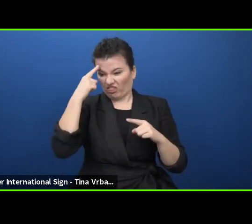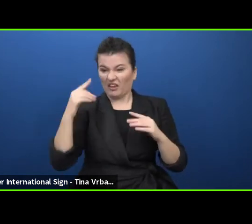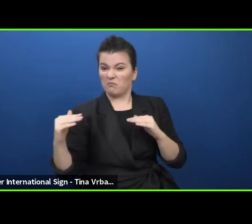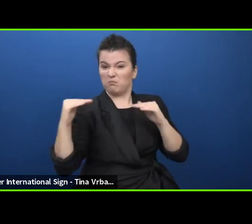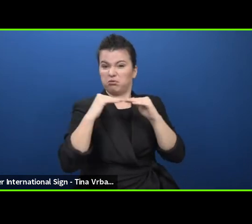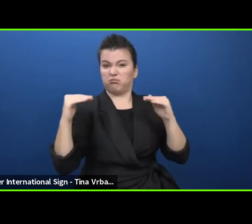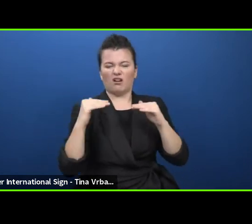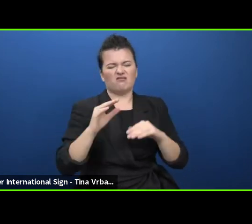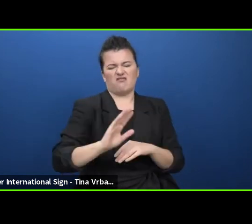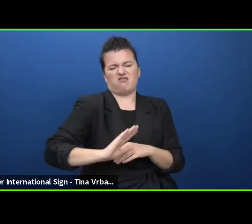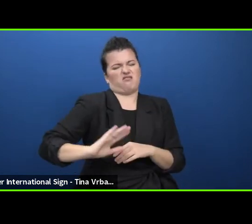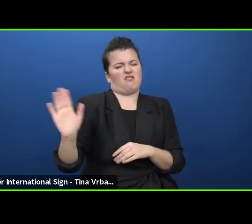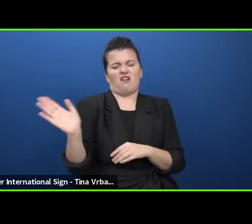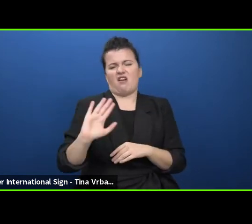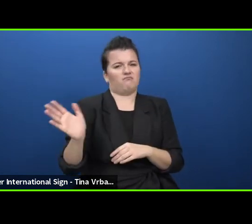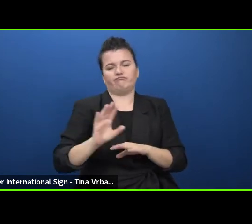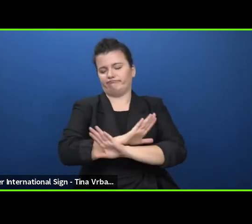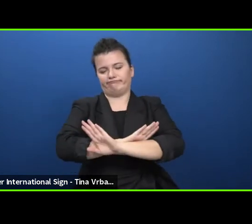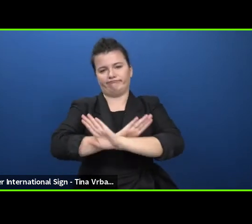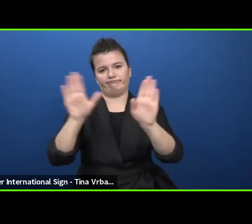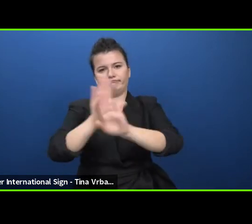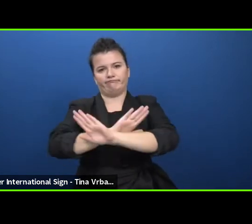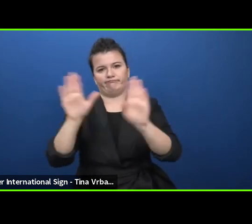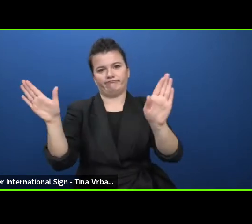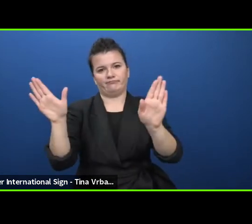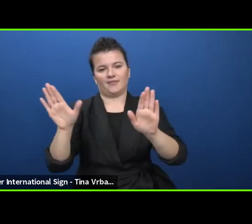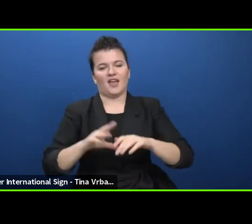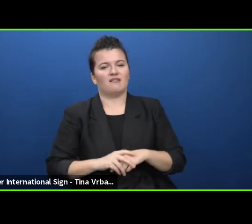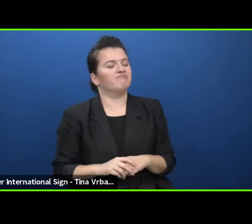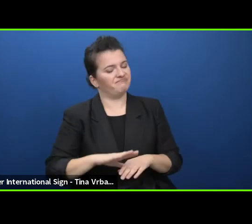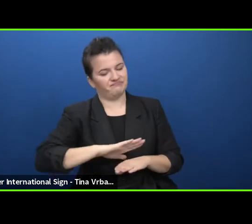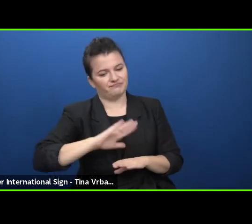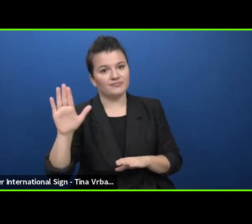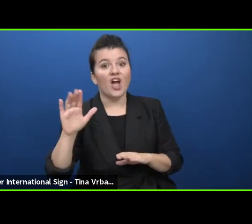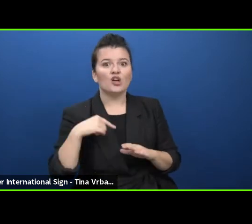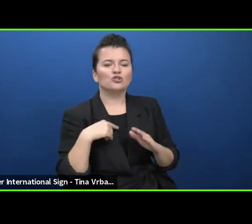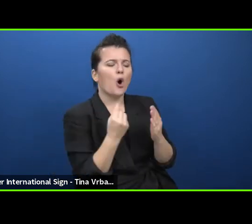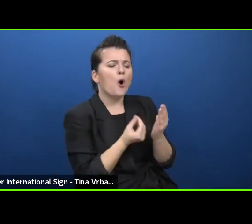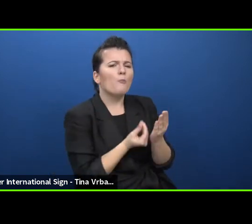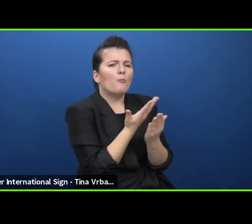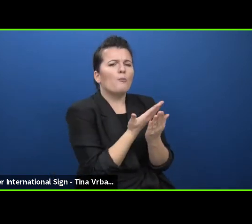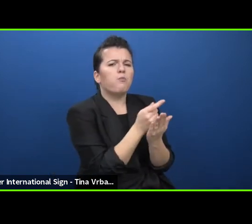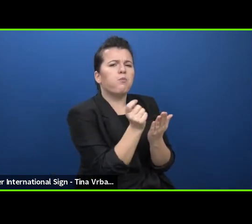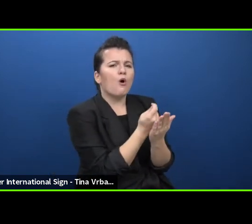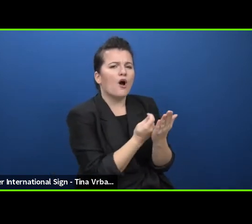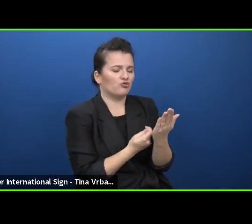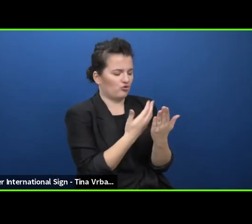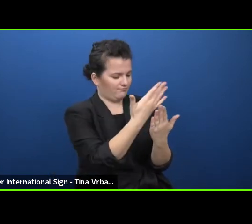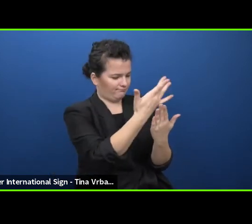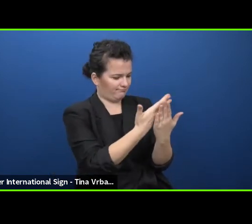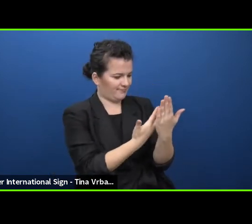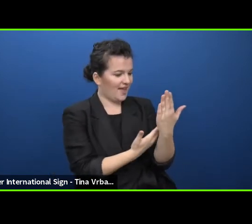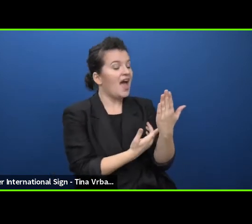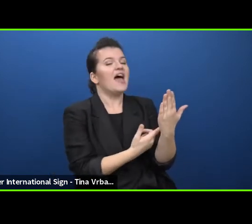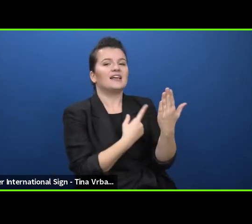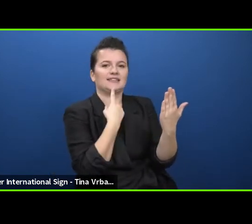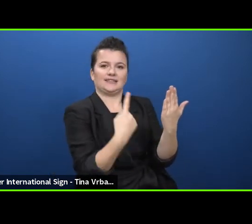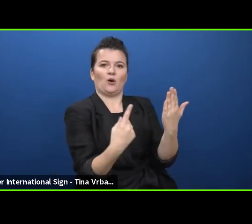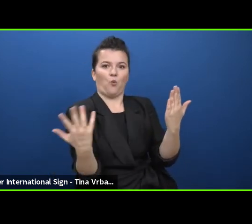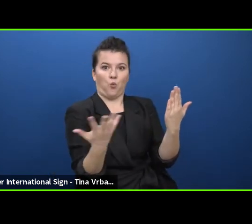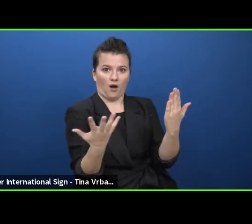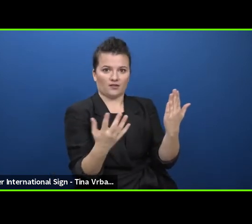no, no, no, no way. So, with the posture of the brave lieutenant, he declared, I now enter